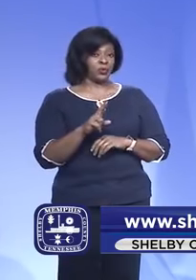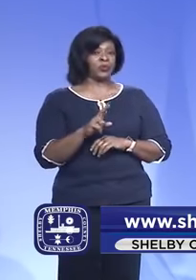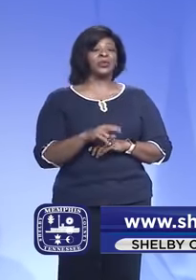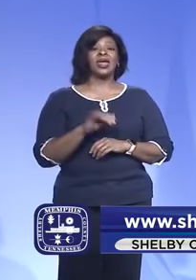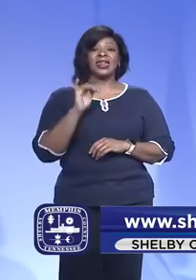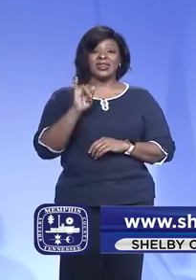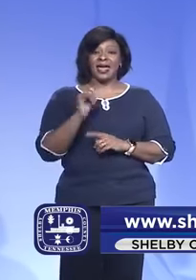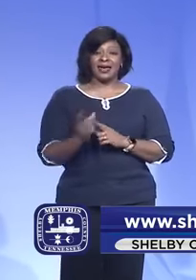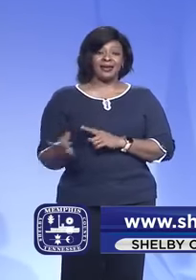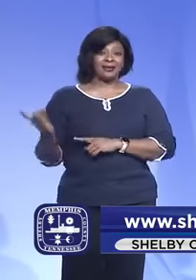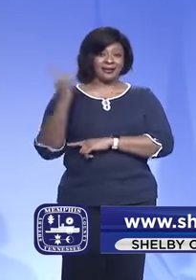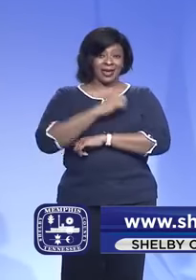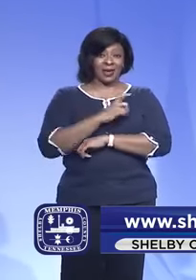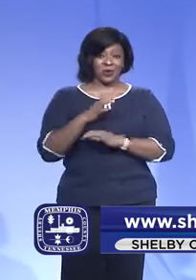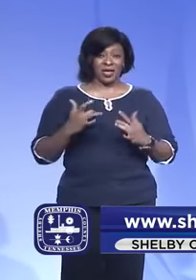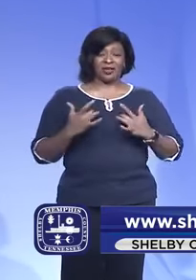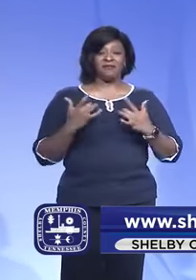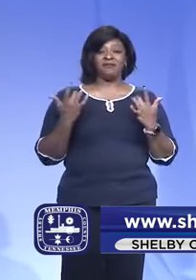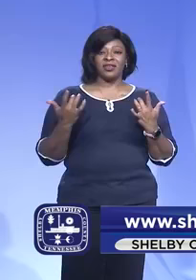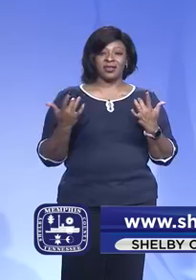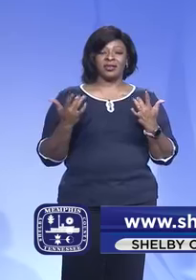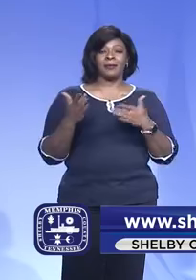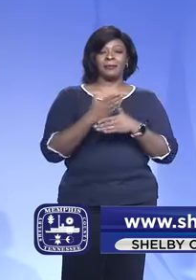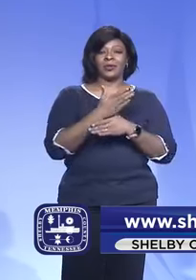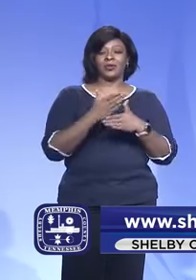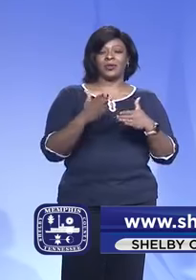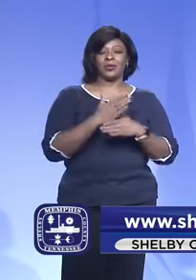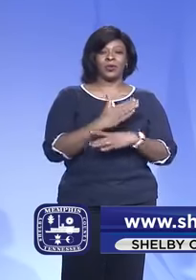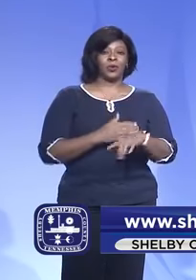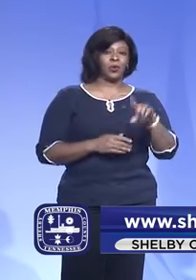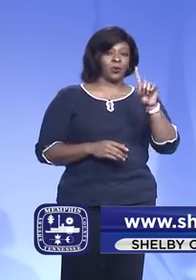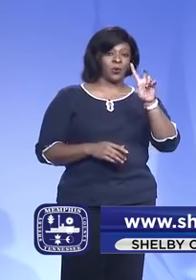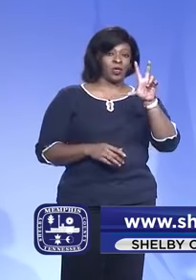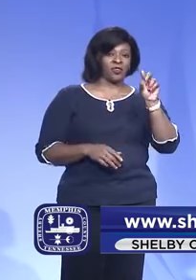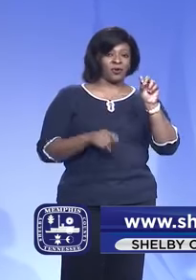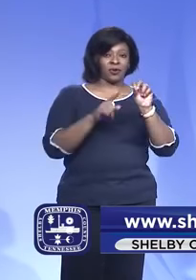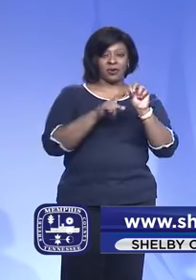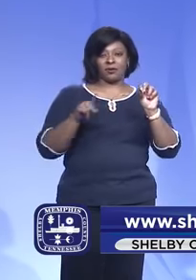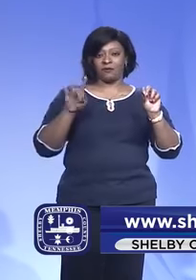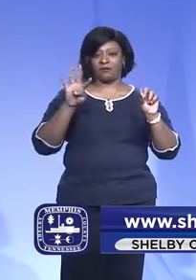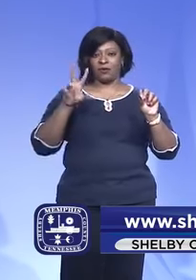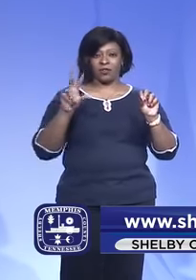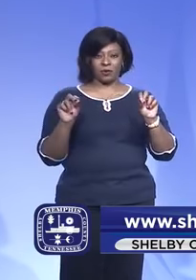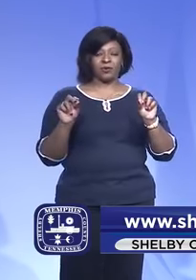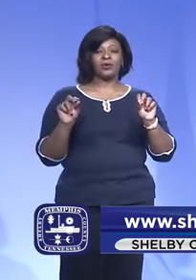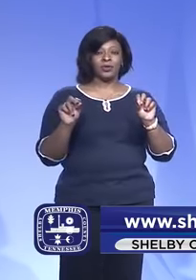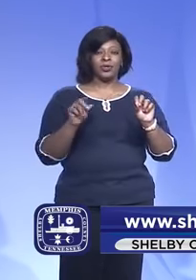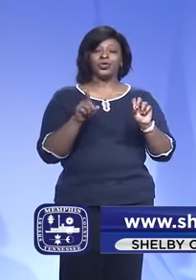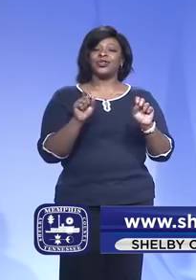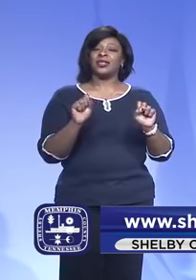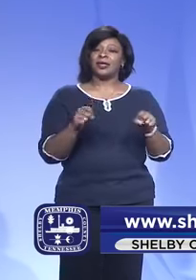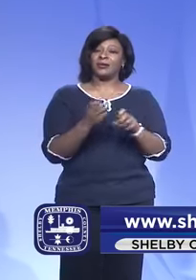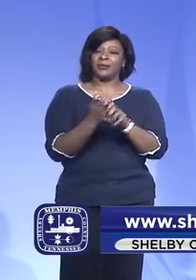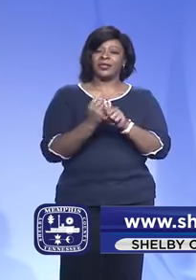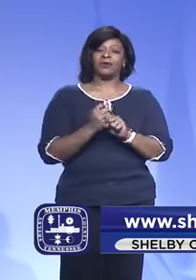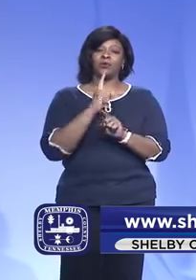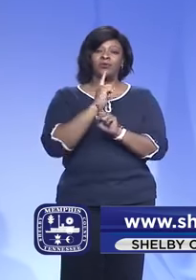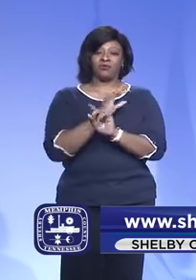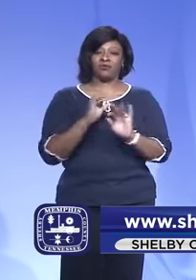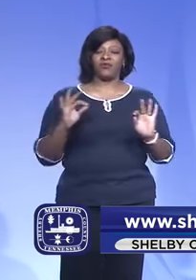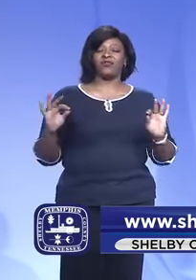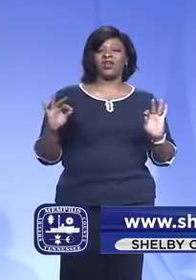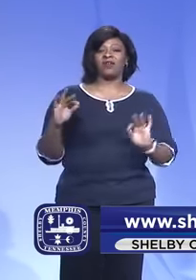this particular event, between the hours of 1:30 to 4:30, you can receive a